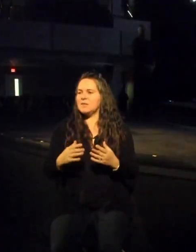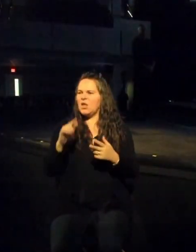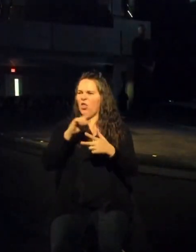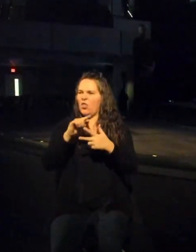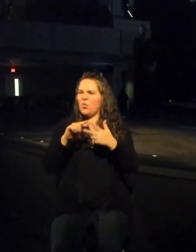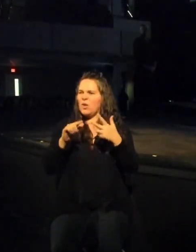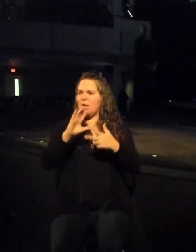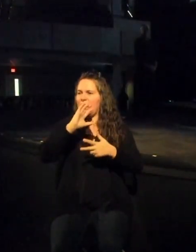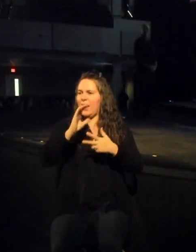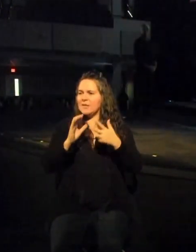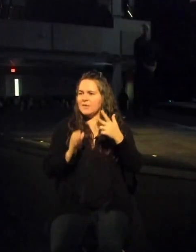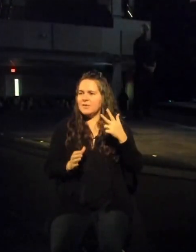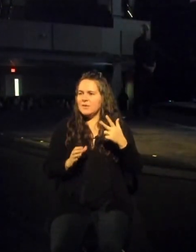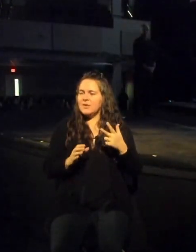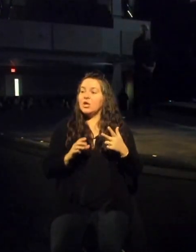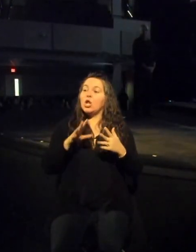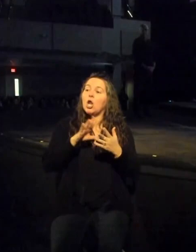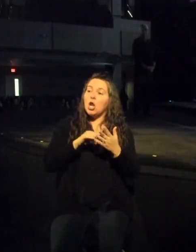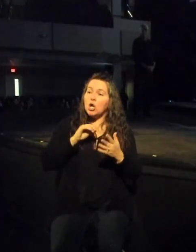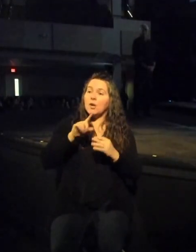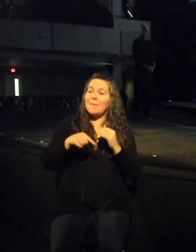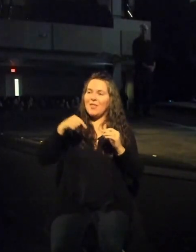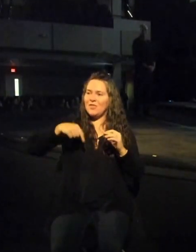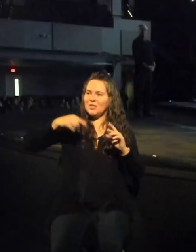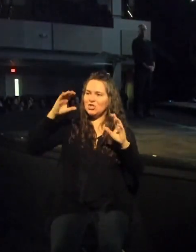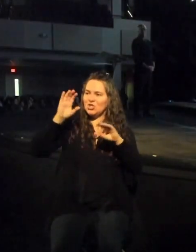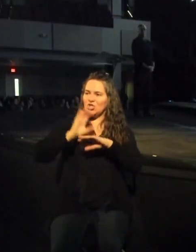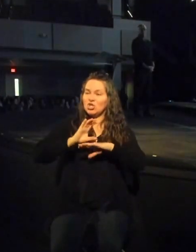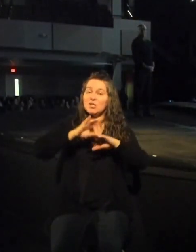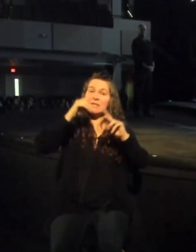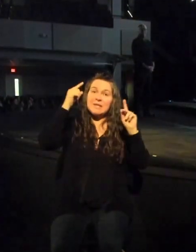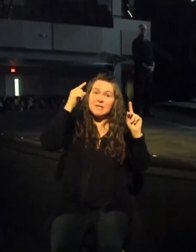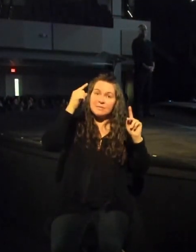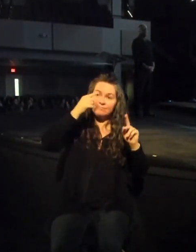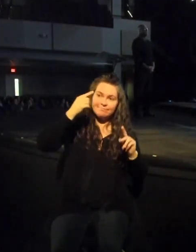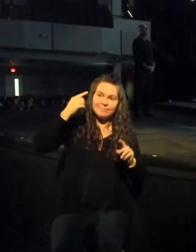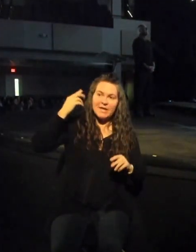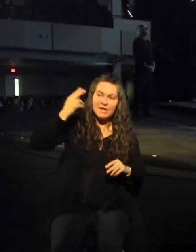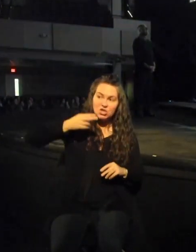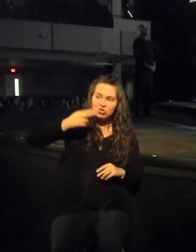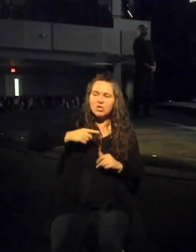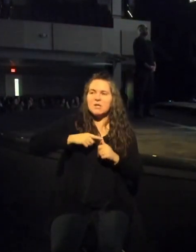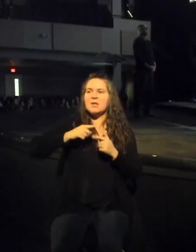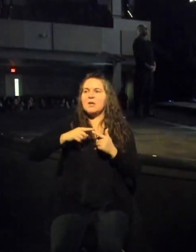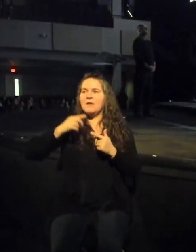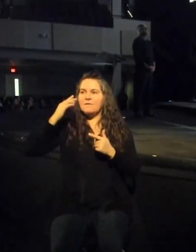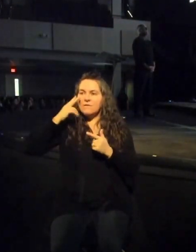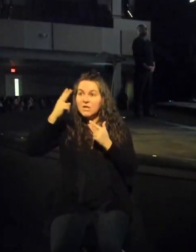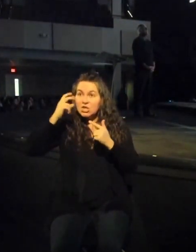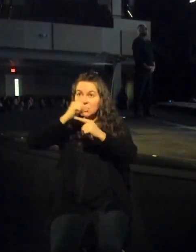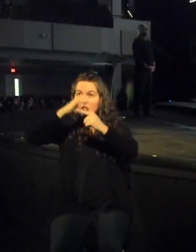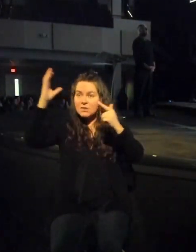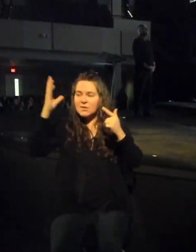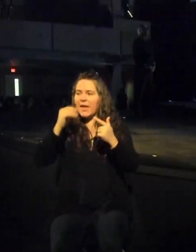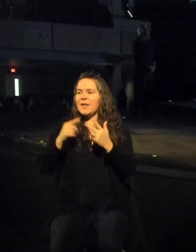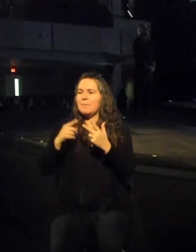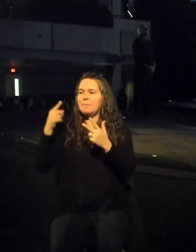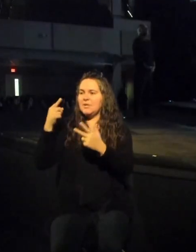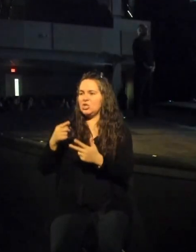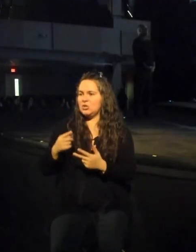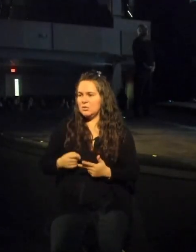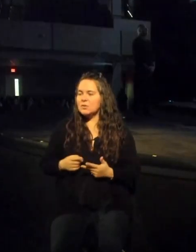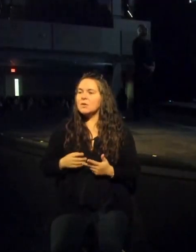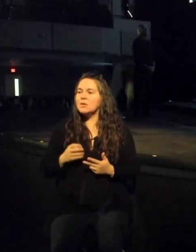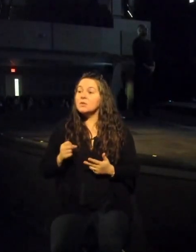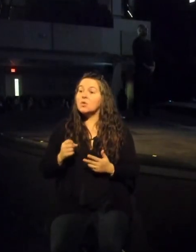about the history, vision, and mission of Church of the Redeemer, starting Sunday, March 5th at our Frederick campus. For more information and to